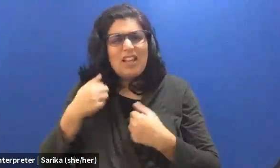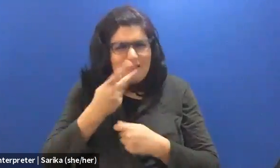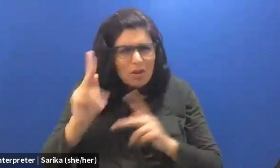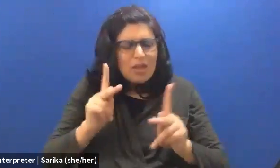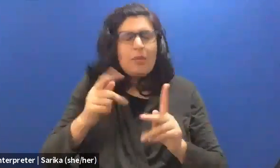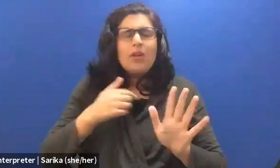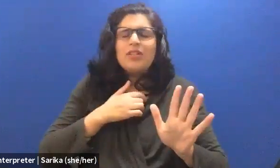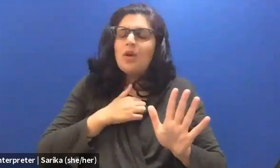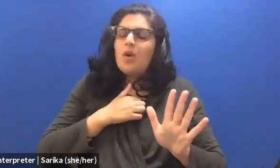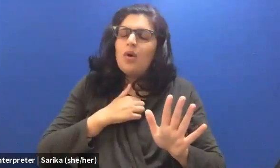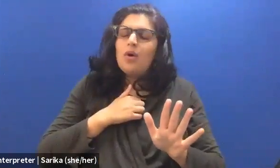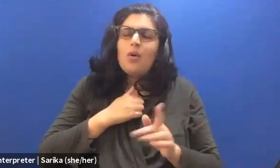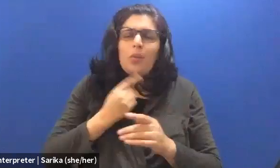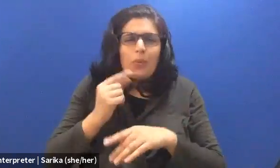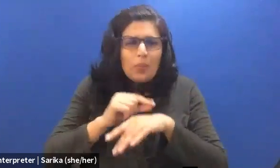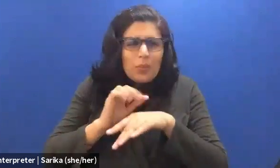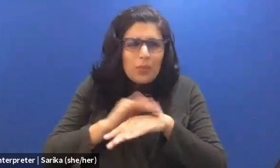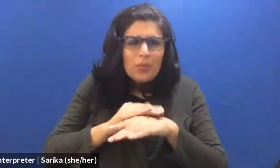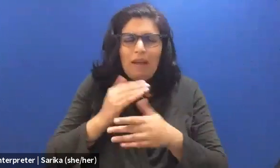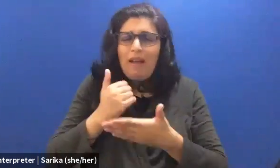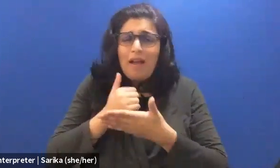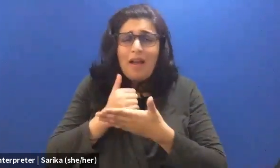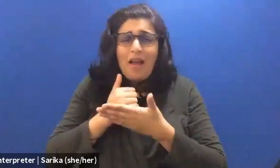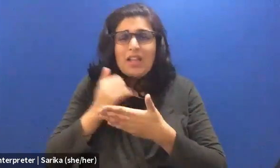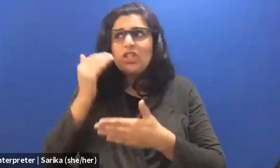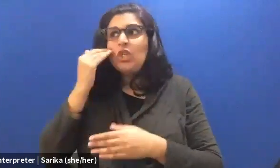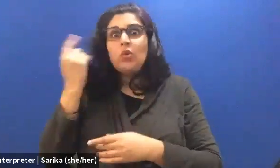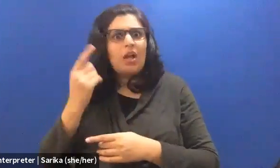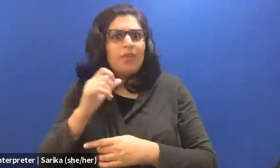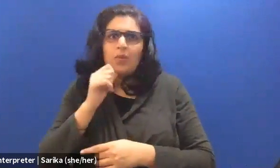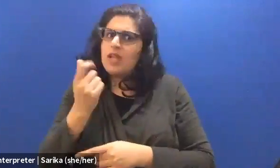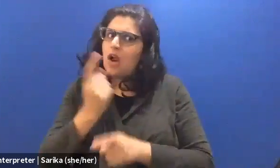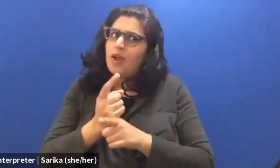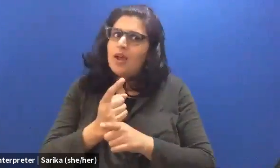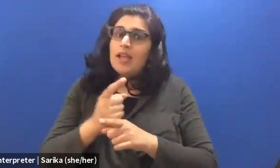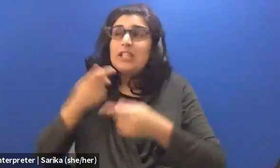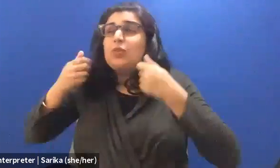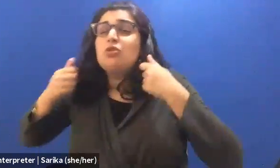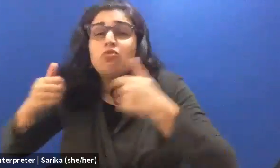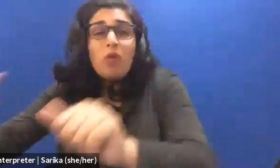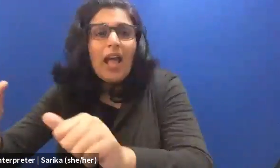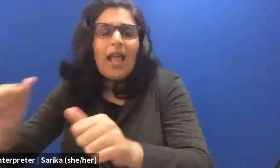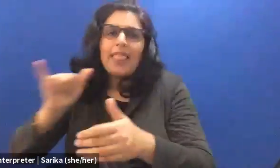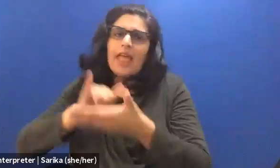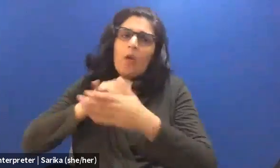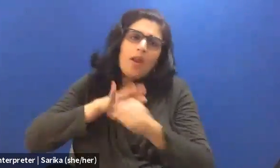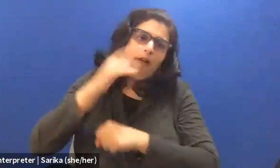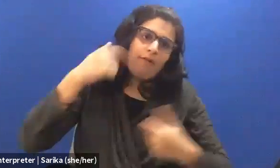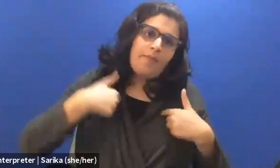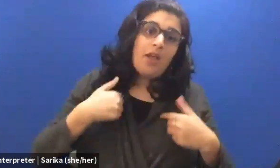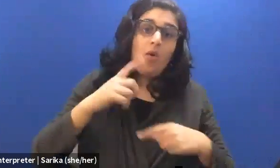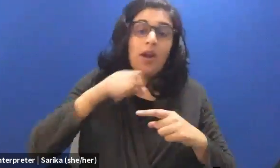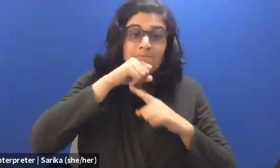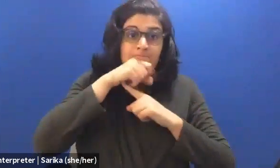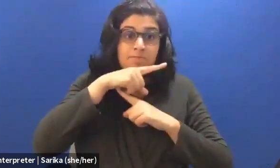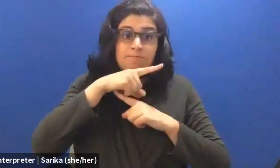little beacon of light, because she knew something wasn't right and she was trying. That was enough for me at that time. When I disclosed my